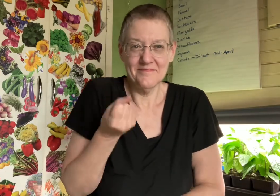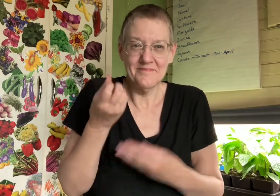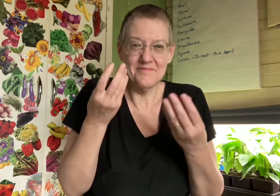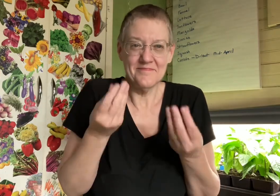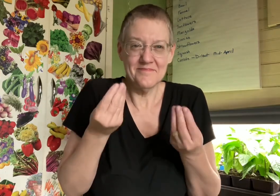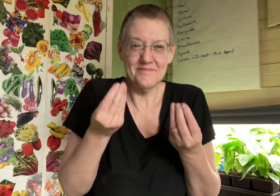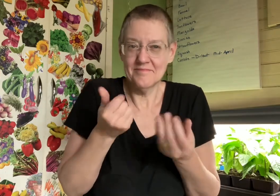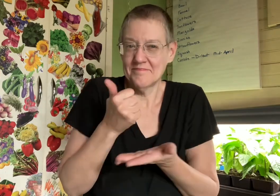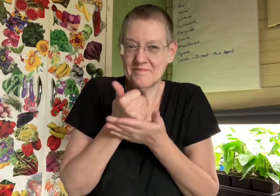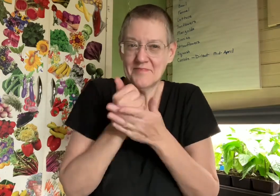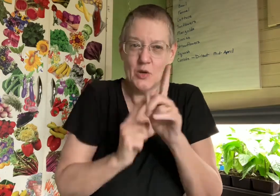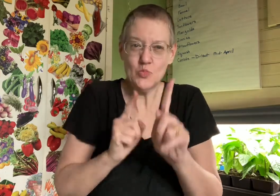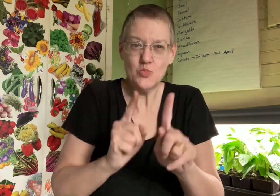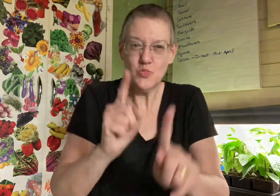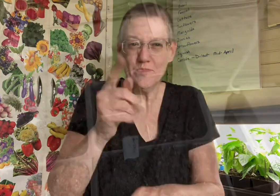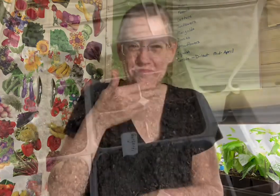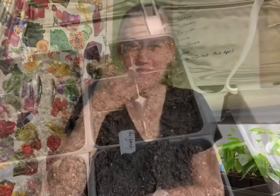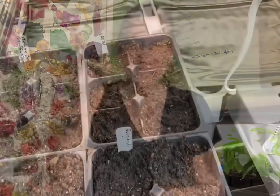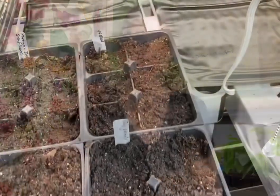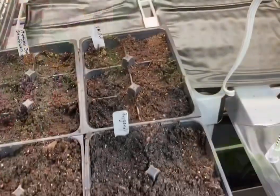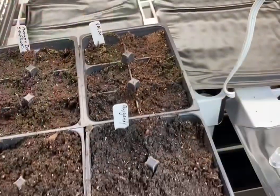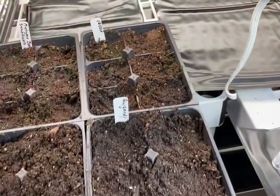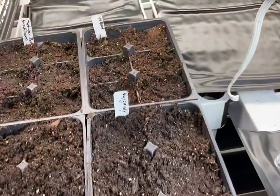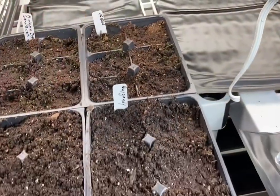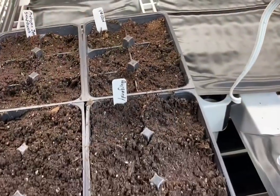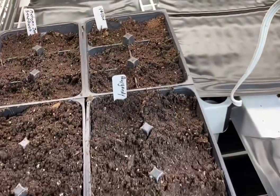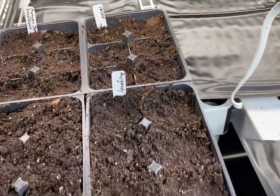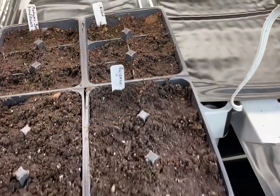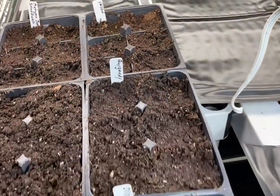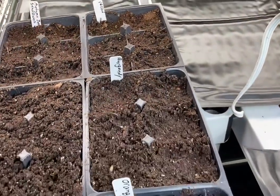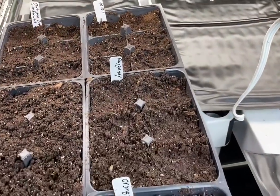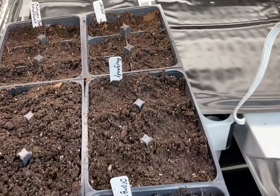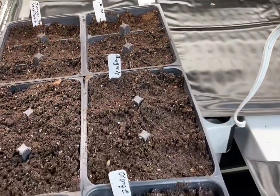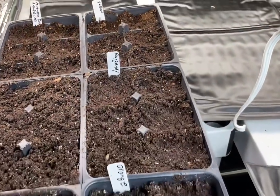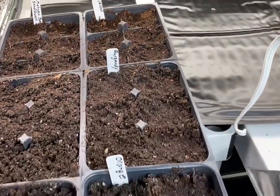It holds in the moisture, and it helps them germinate better.